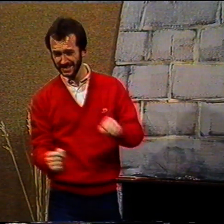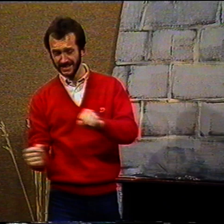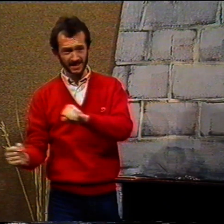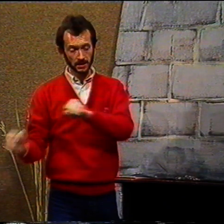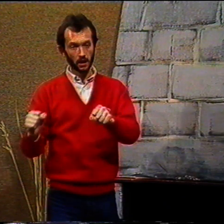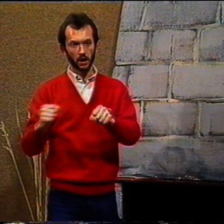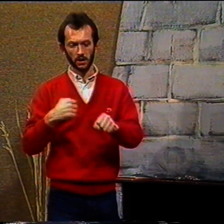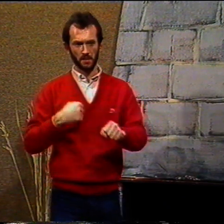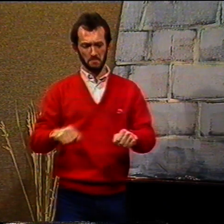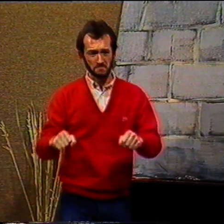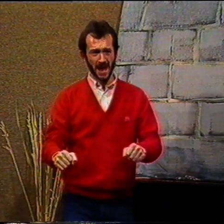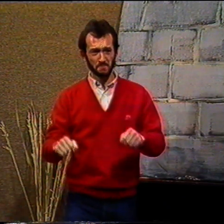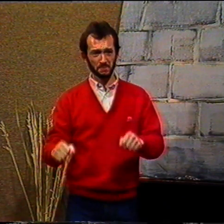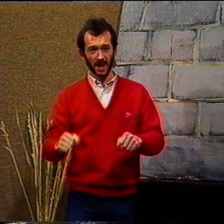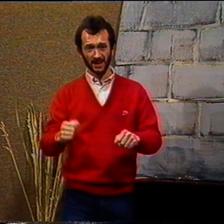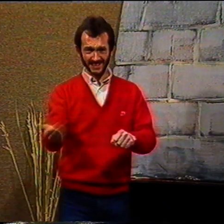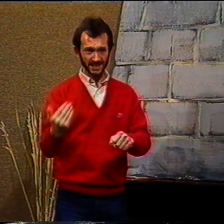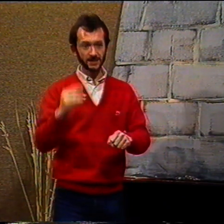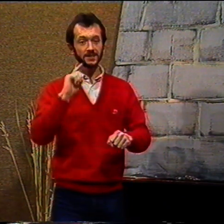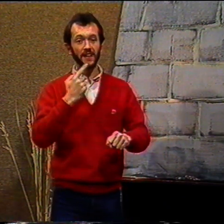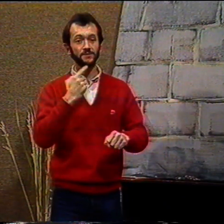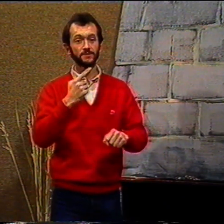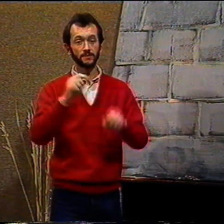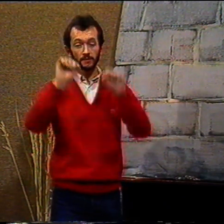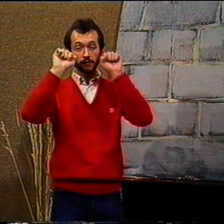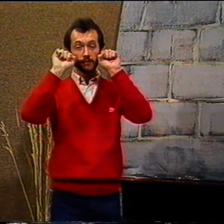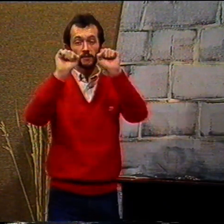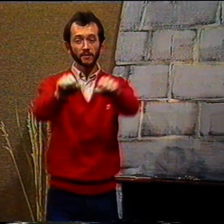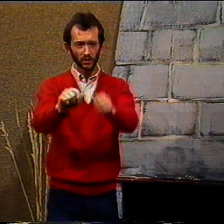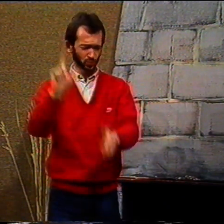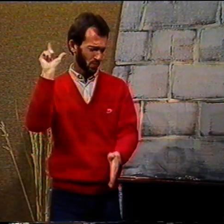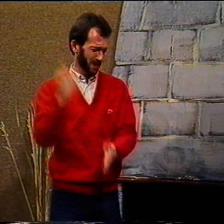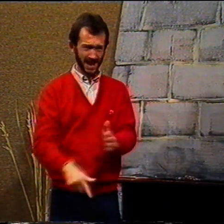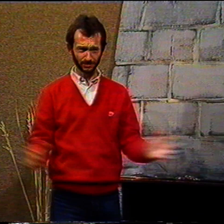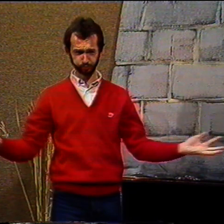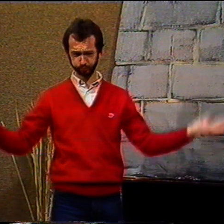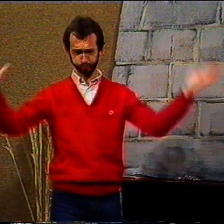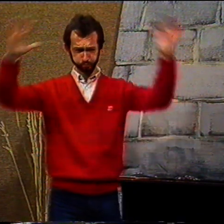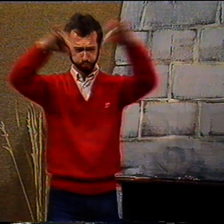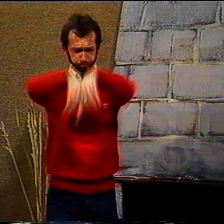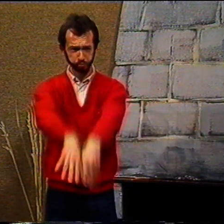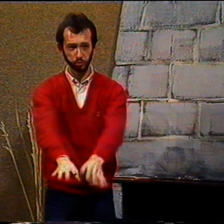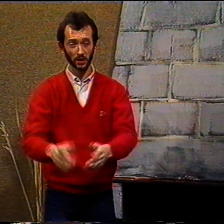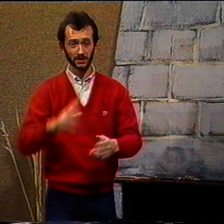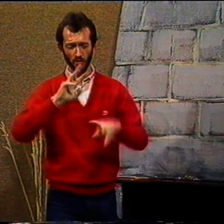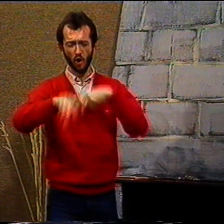floating. Anyway, I banged on the deck for a deaf person to come out and help me, but it was too late. The water just